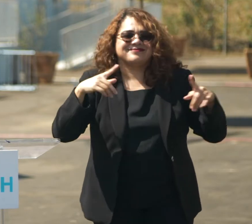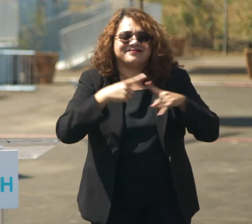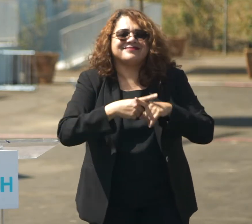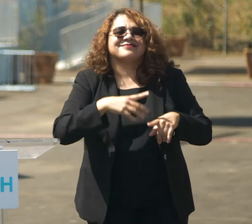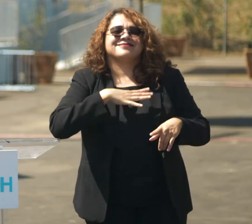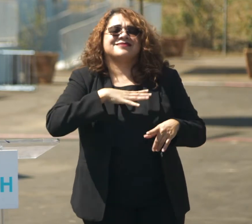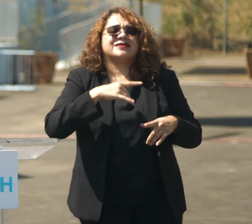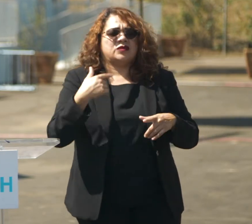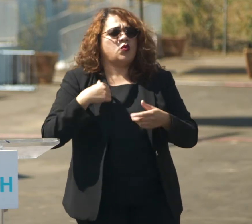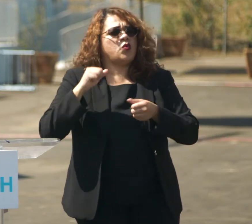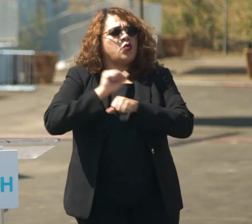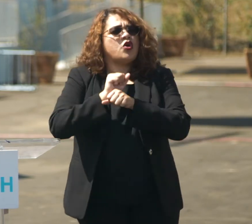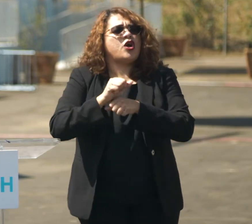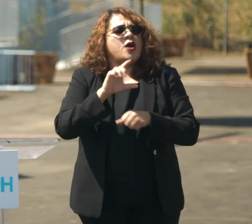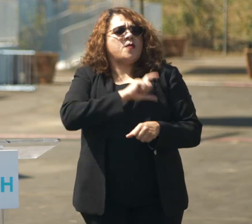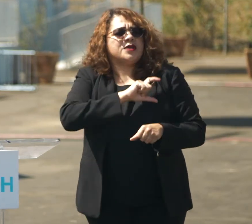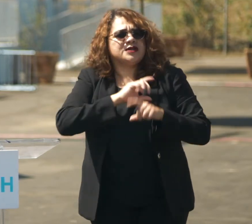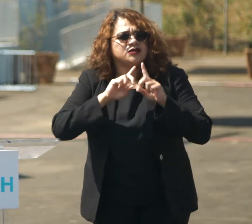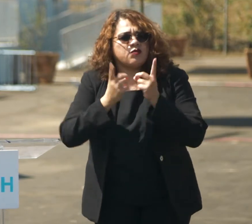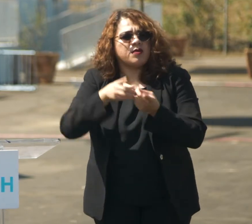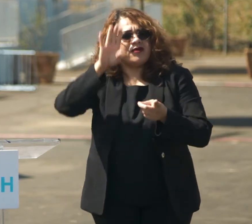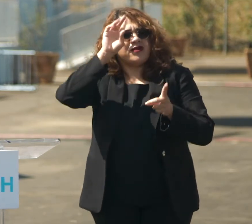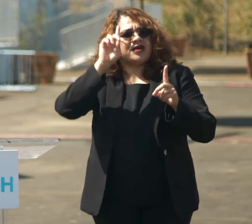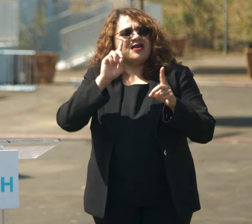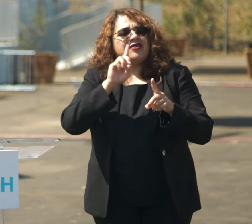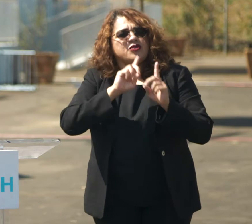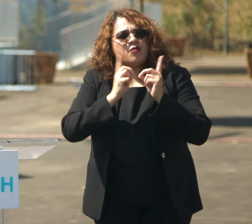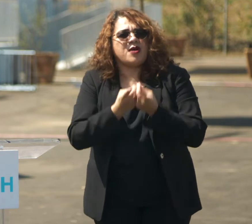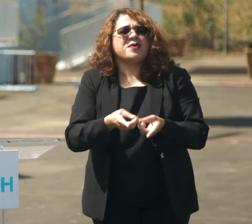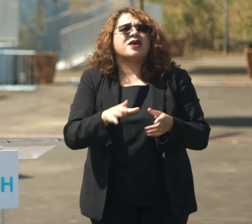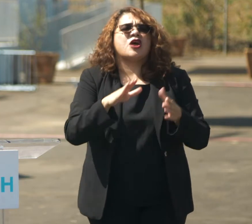Fire Department, Public Works, Development Services,